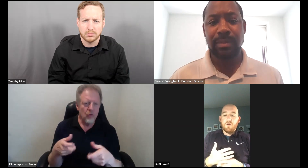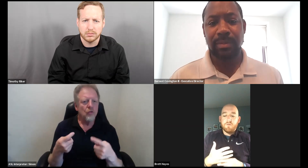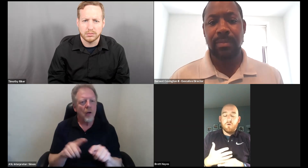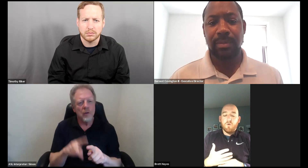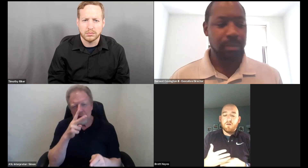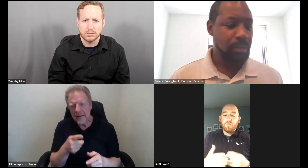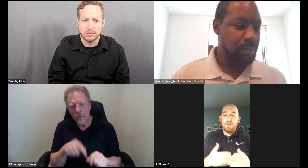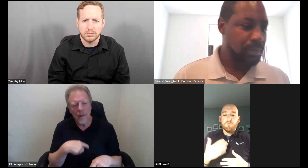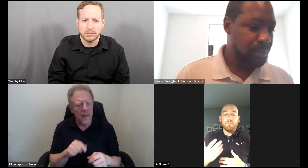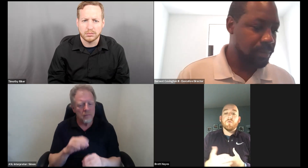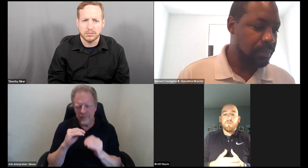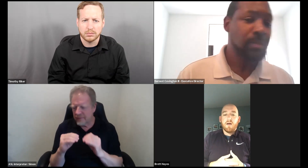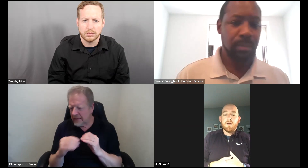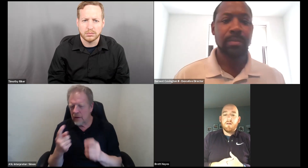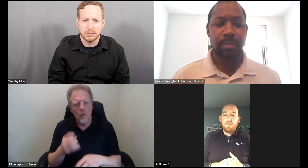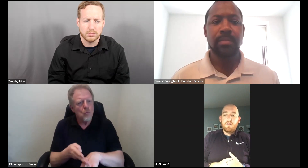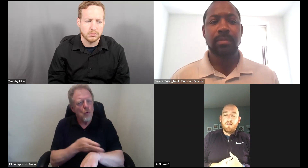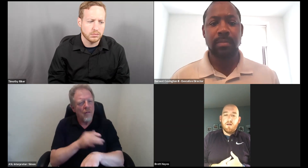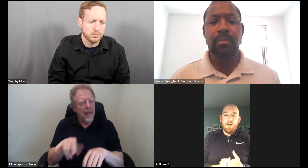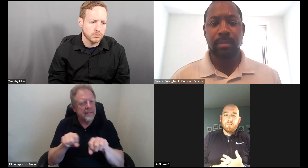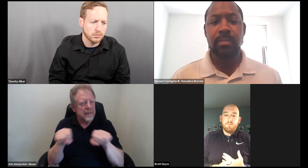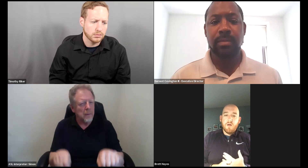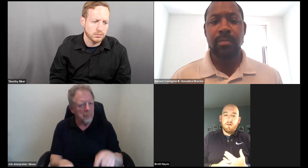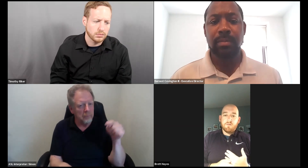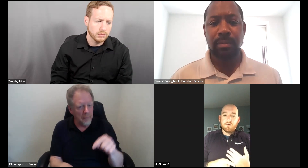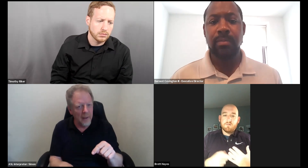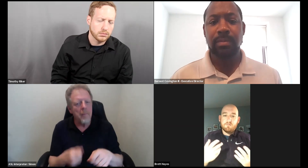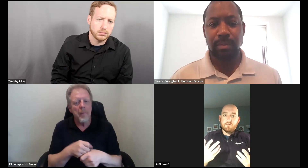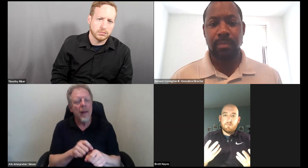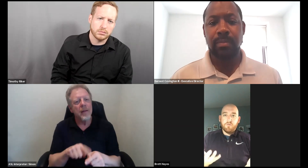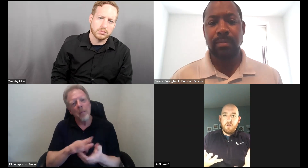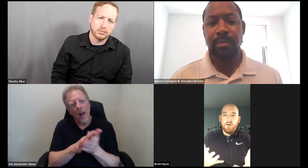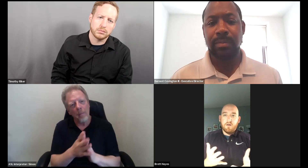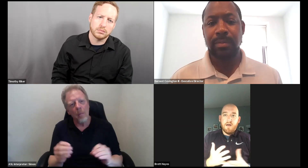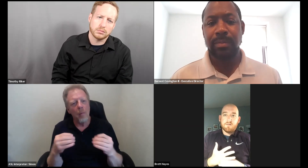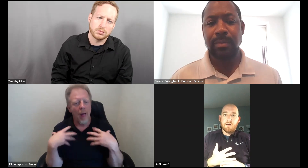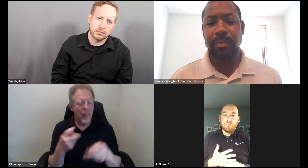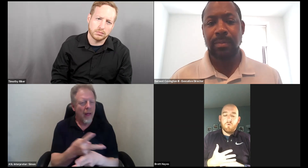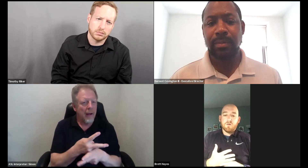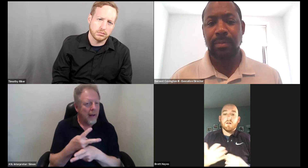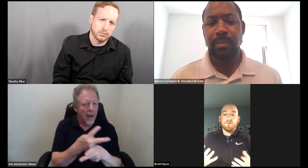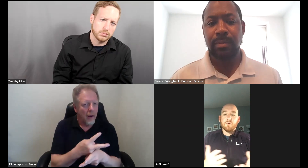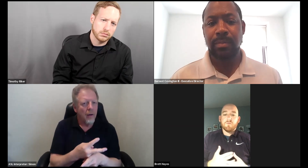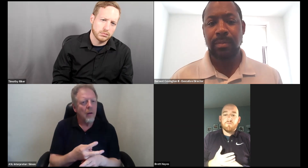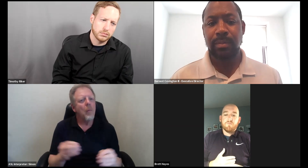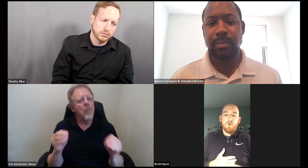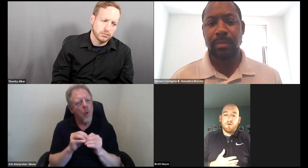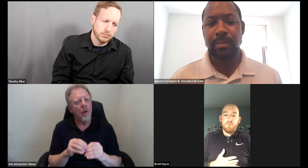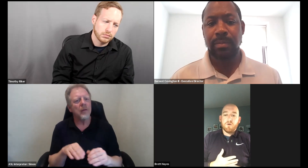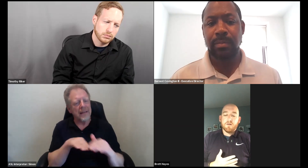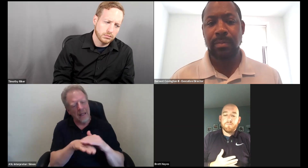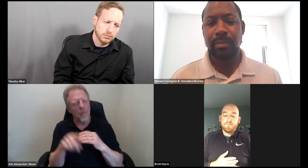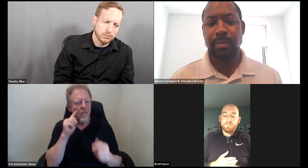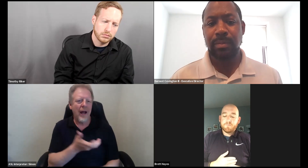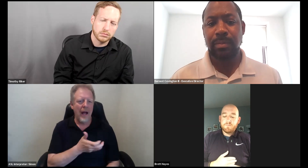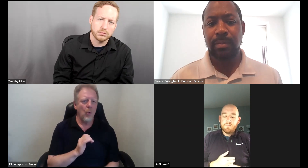see if there are ways we can improve that and make this healthcare access more accessible for our